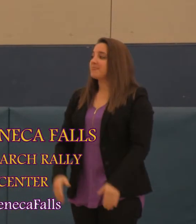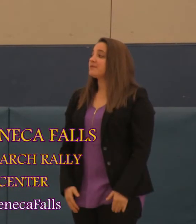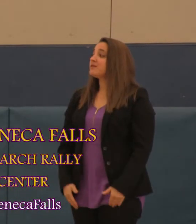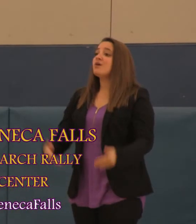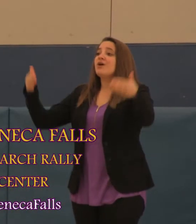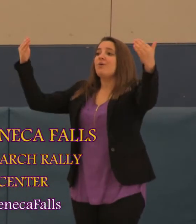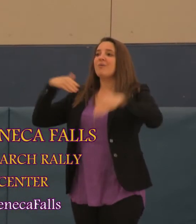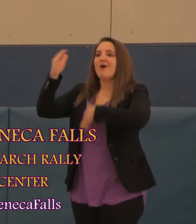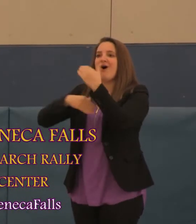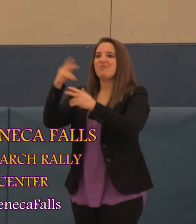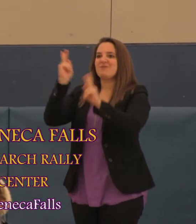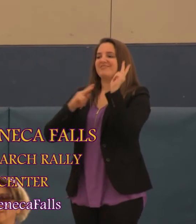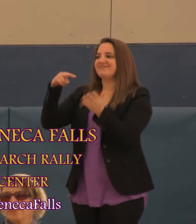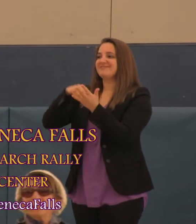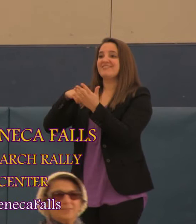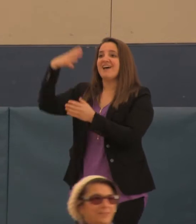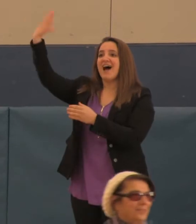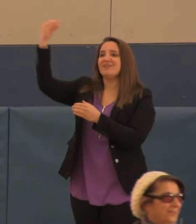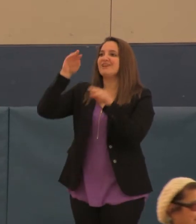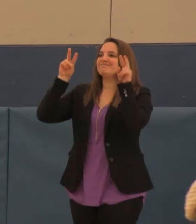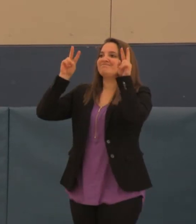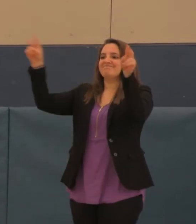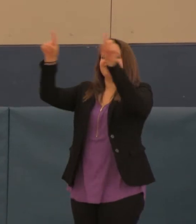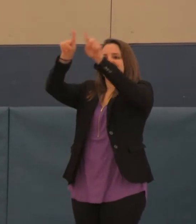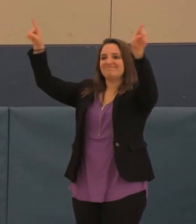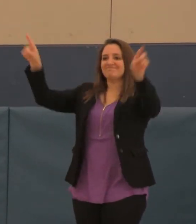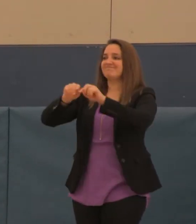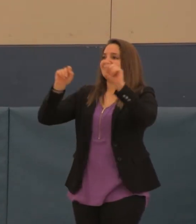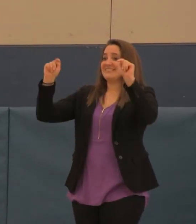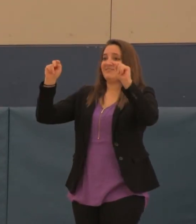Welcome to everybody outside watching our Jumbotron!